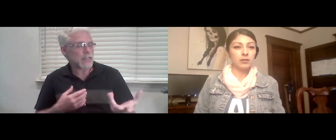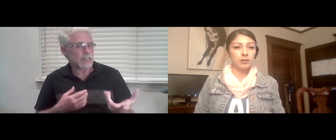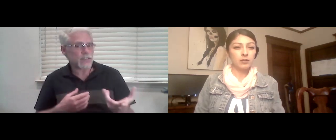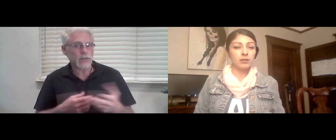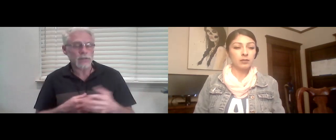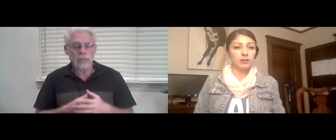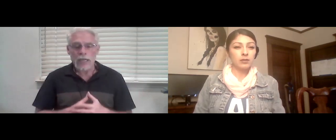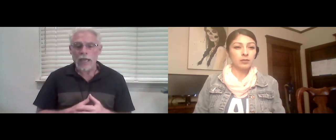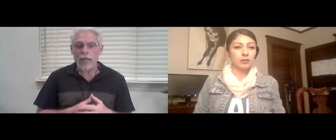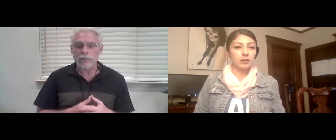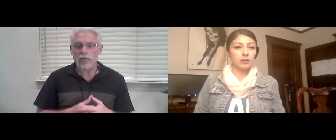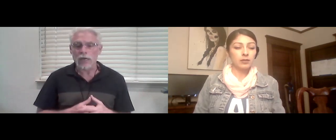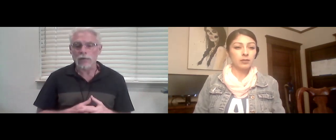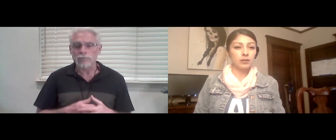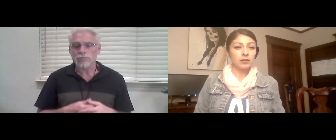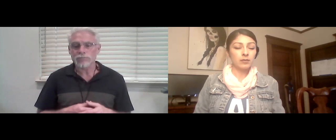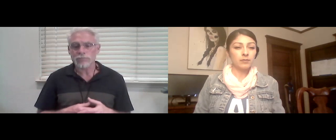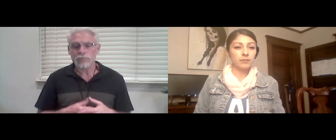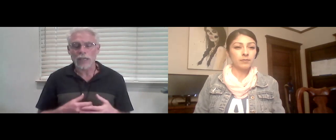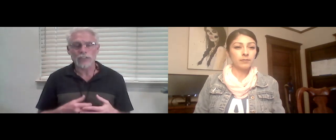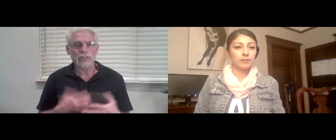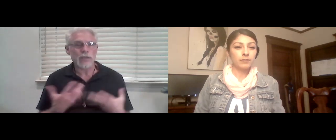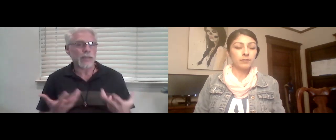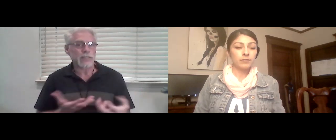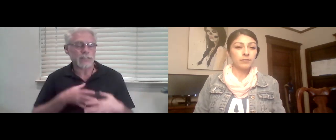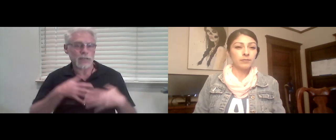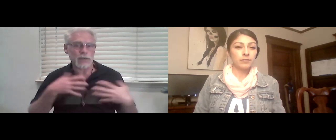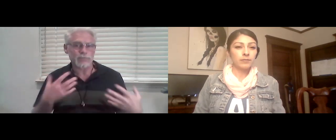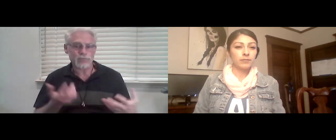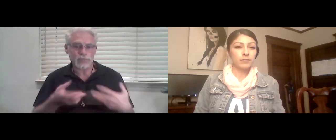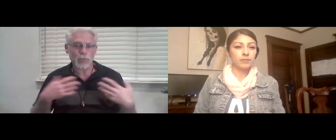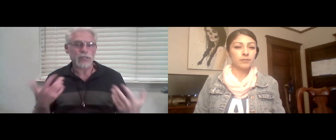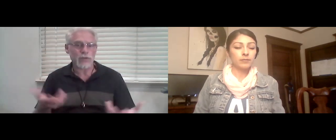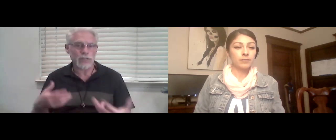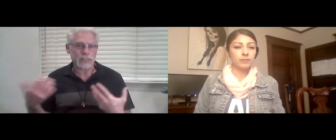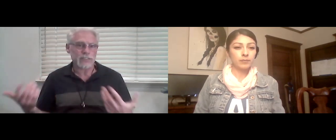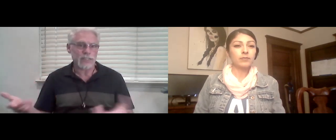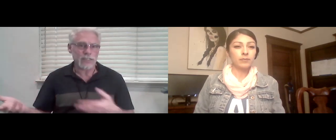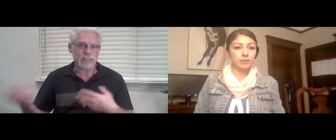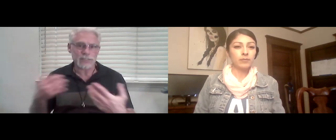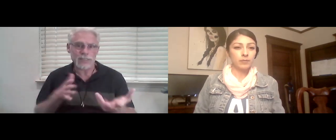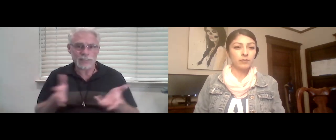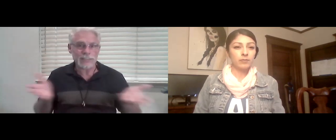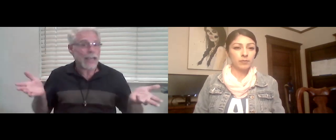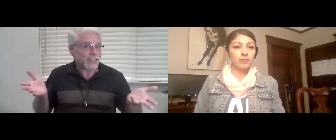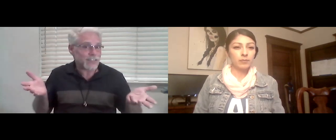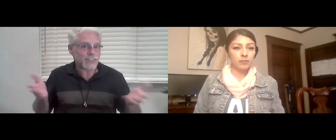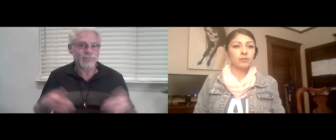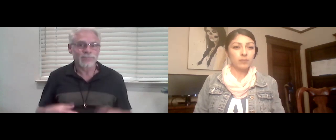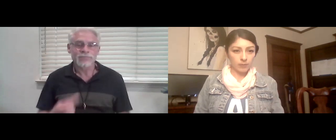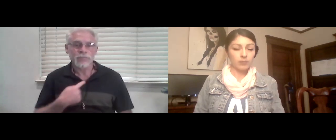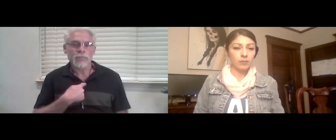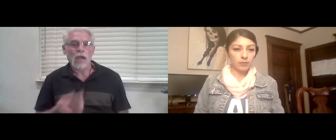makes it easier, and it makes it prettier in its